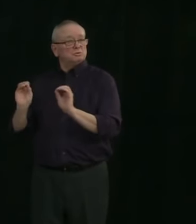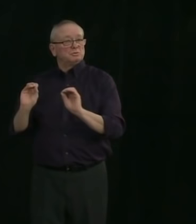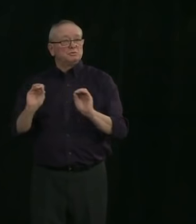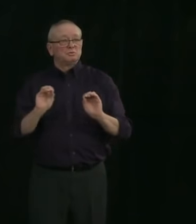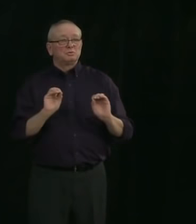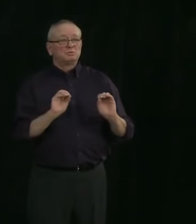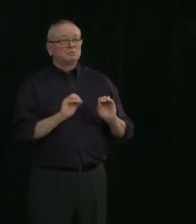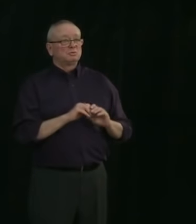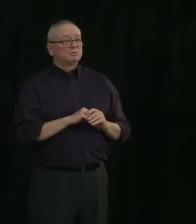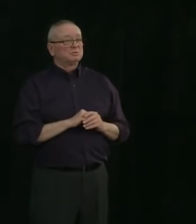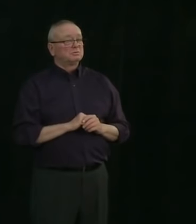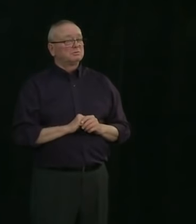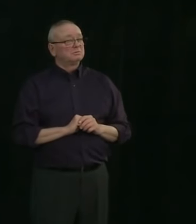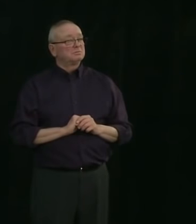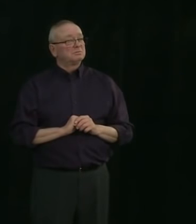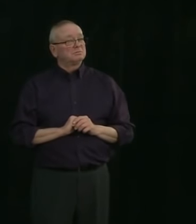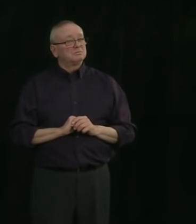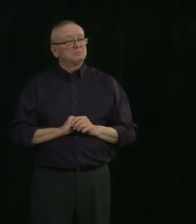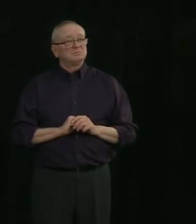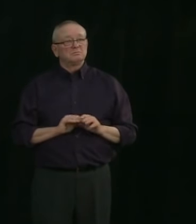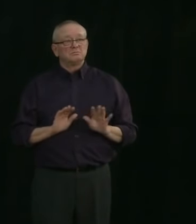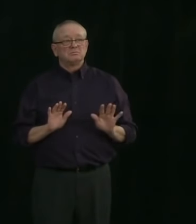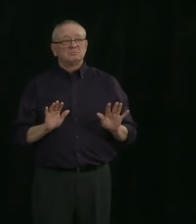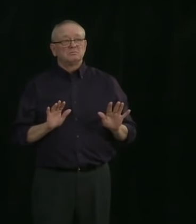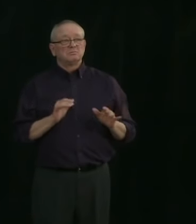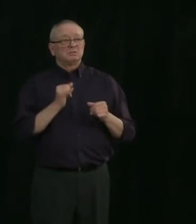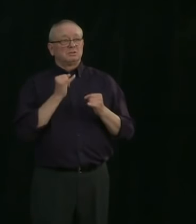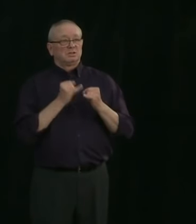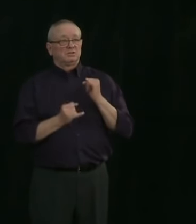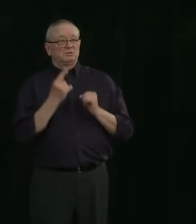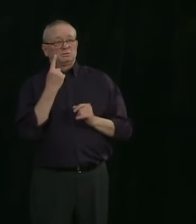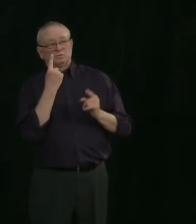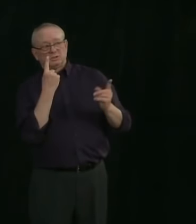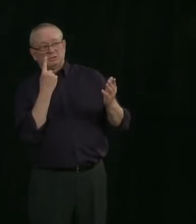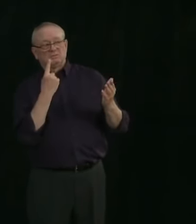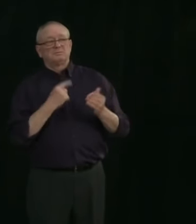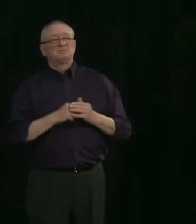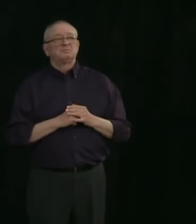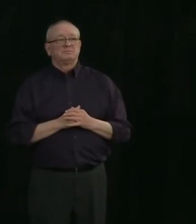day? One final one, Julia?